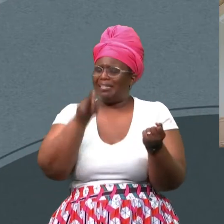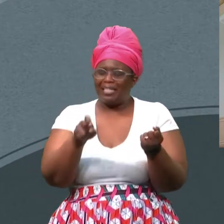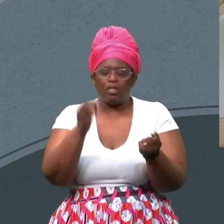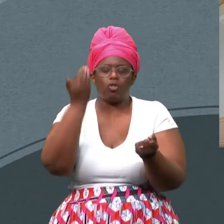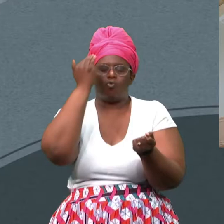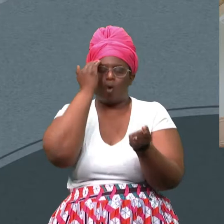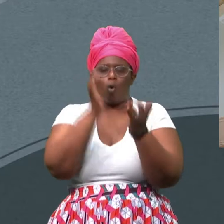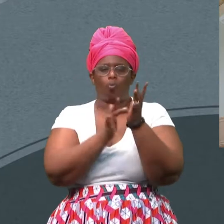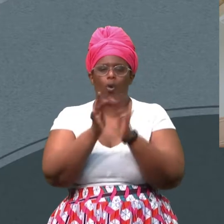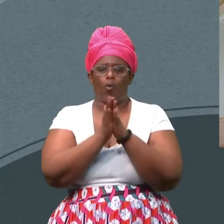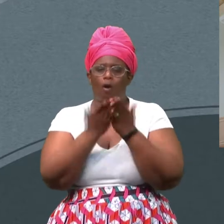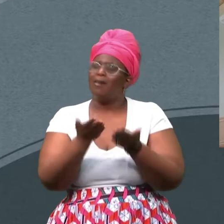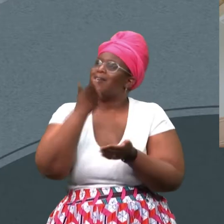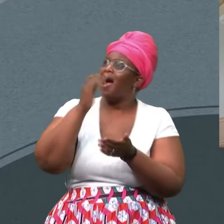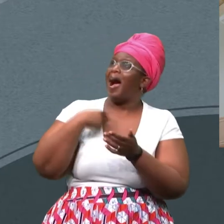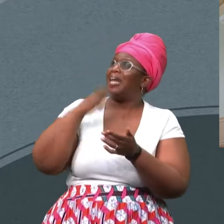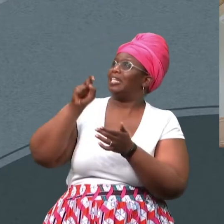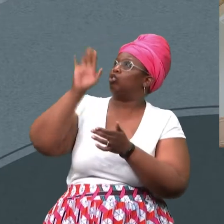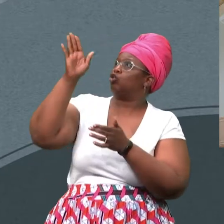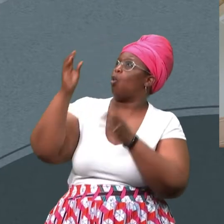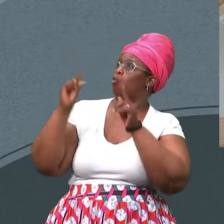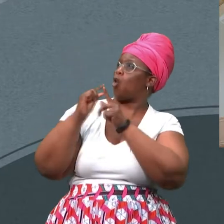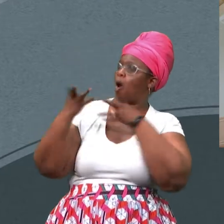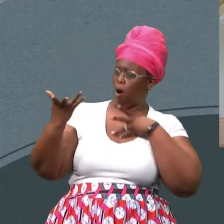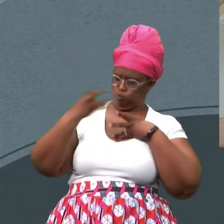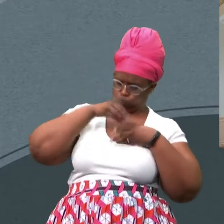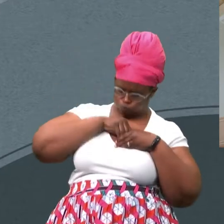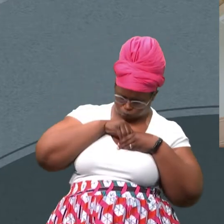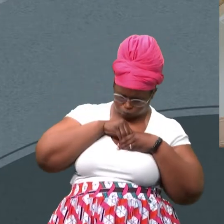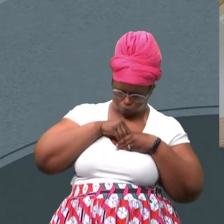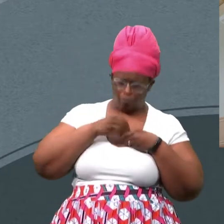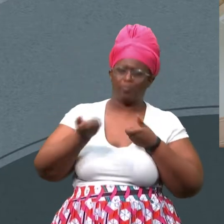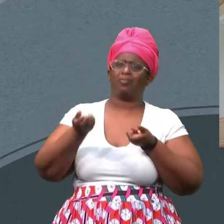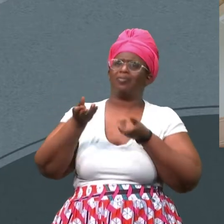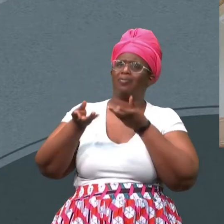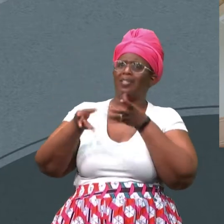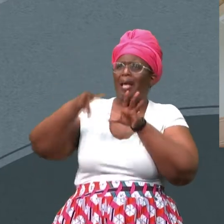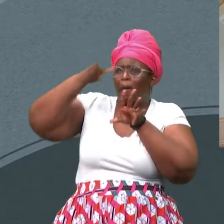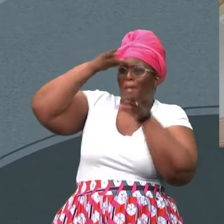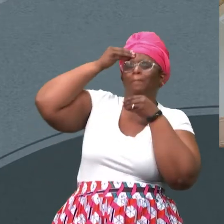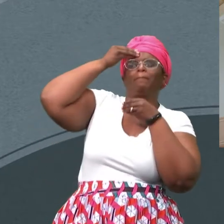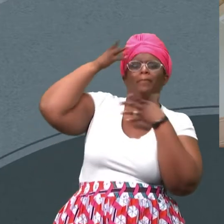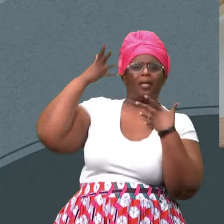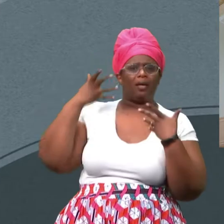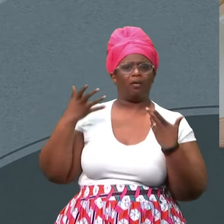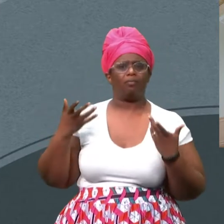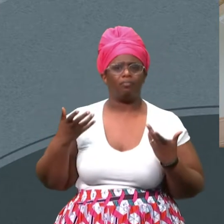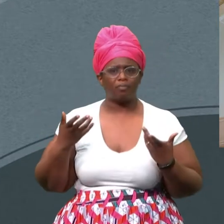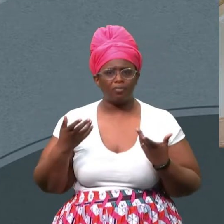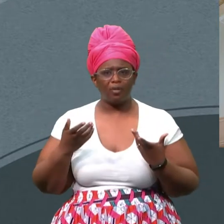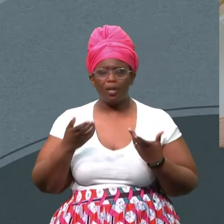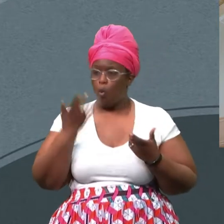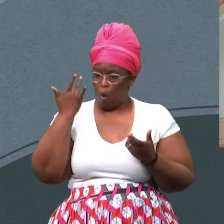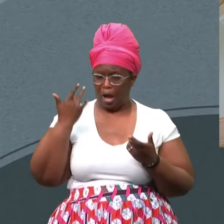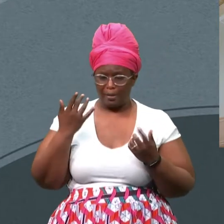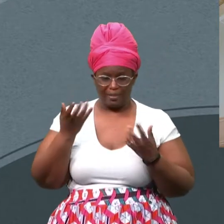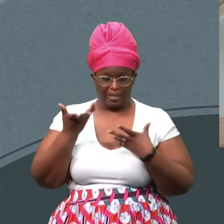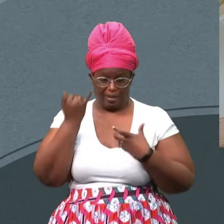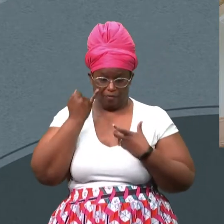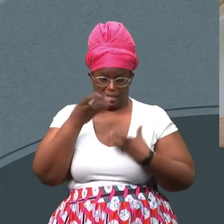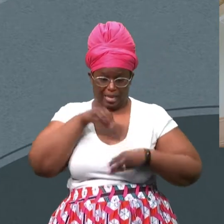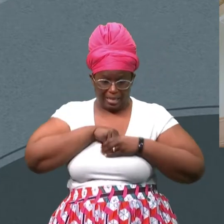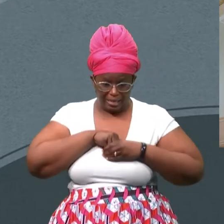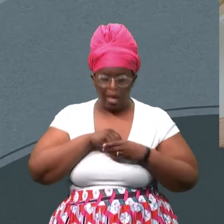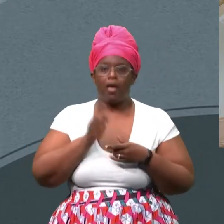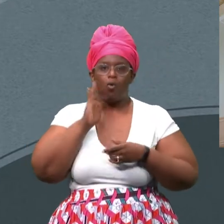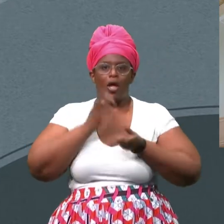God, I need your word in me. And as your word begins to saturate me, then what's in me is going to come out of me. And so